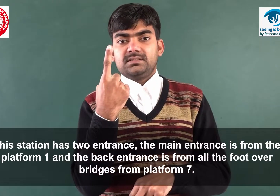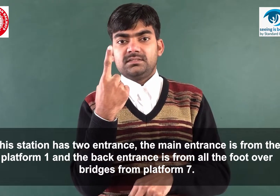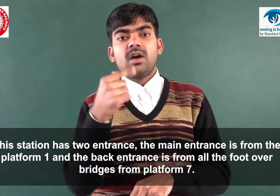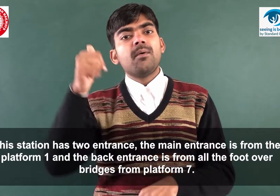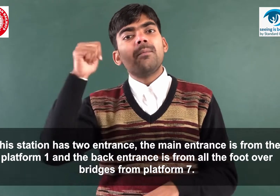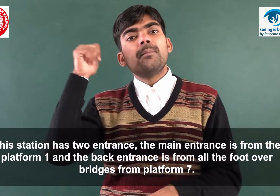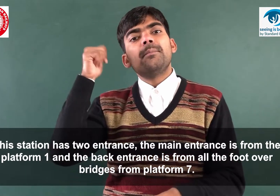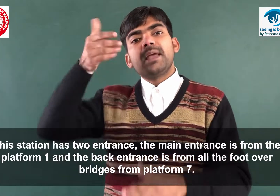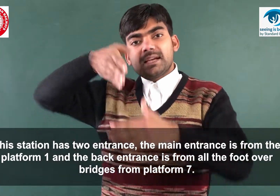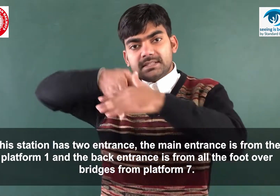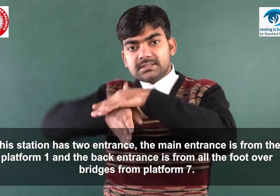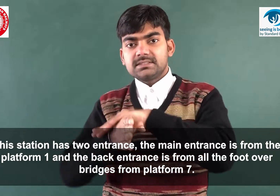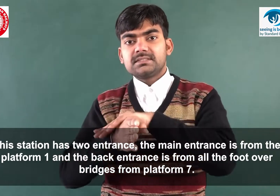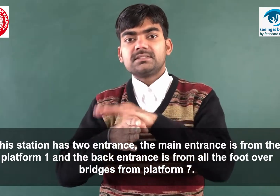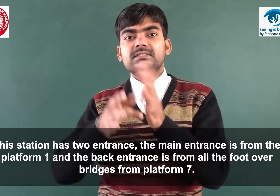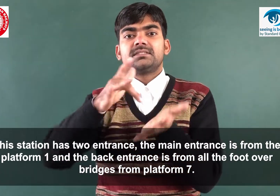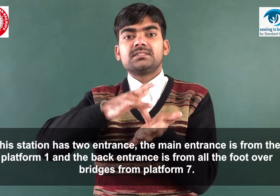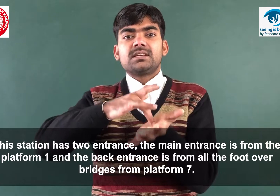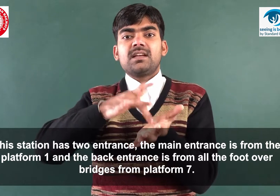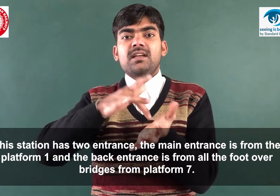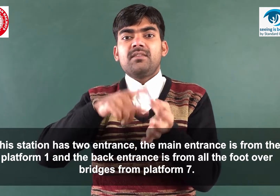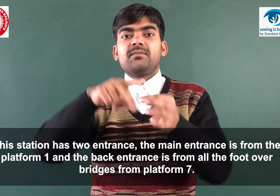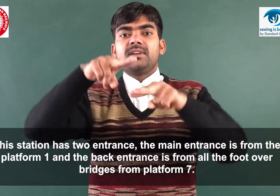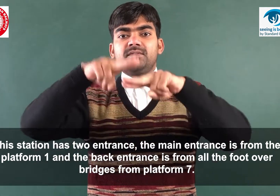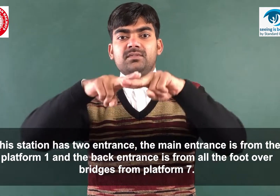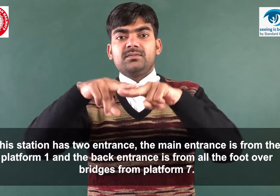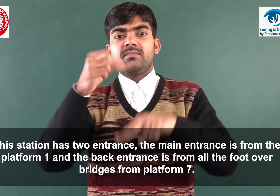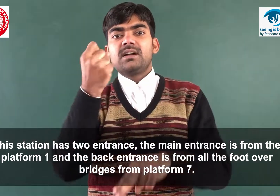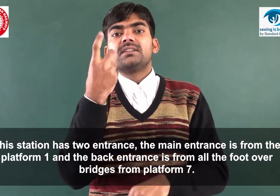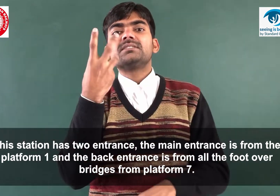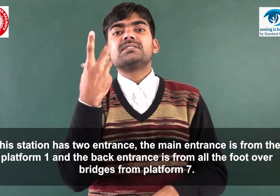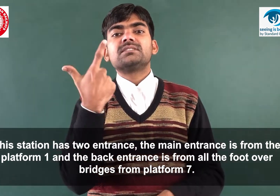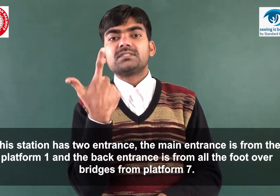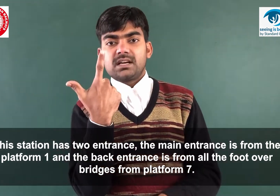from the footover bridges from platform 7.